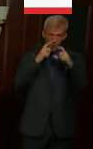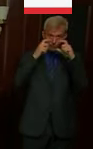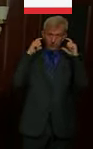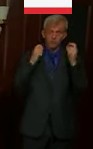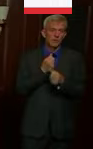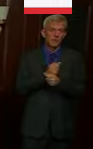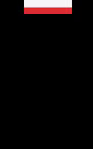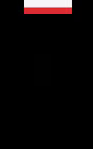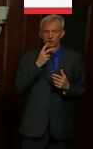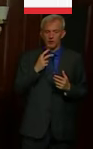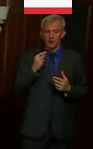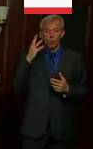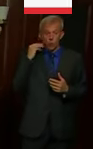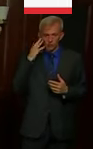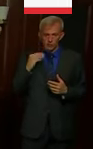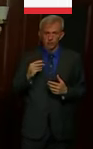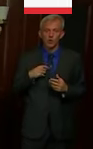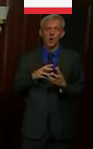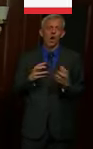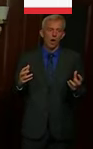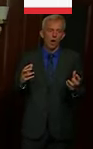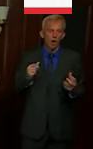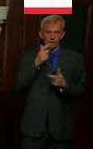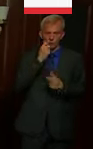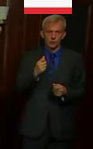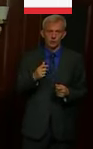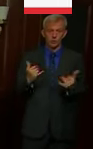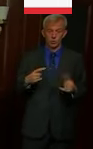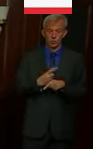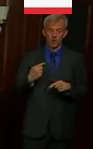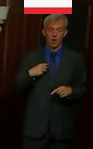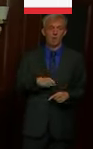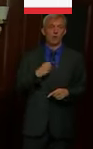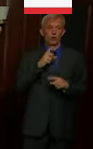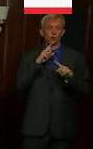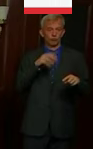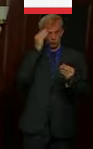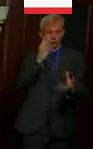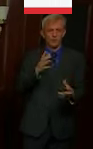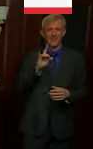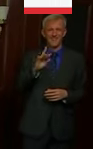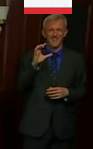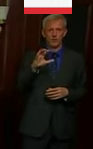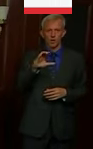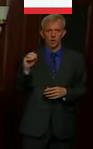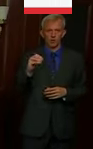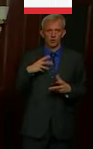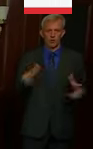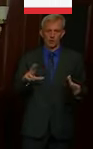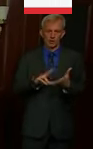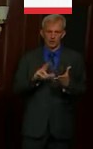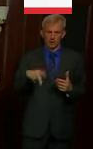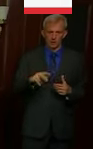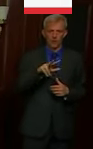that simple. As of today, I'm proud to report we have 800 companies that have signed up, and